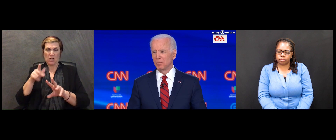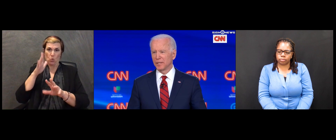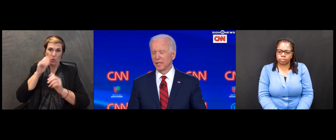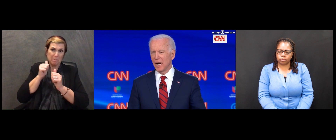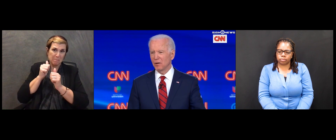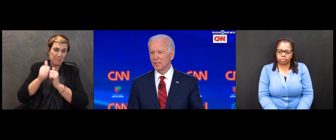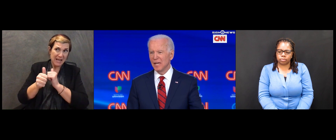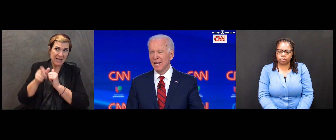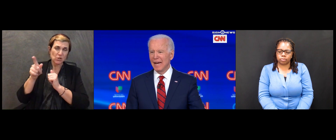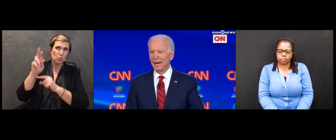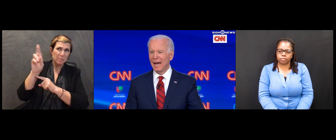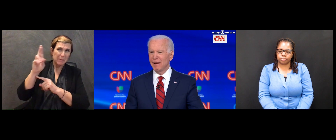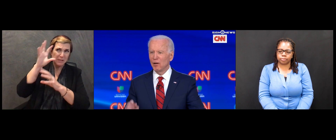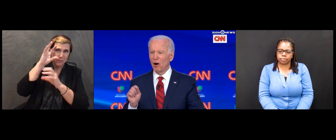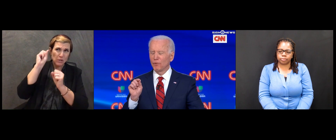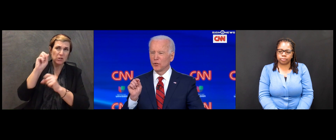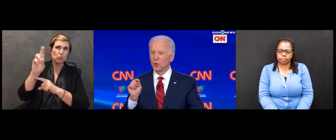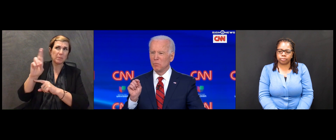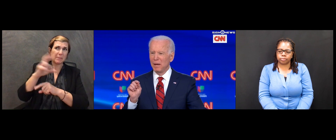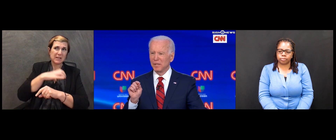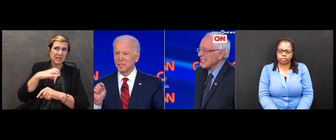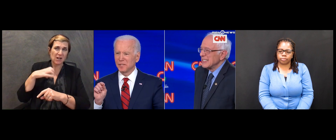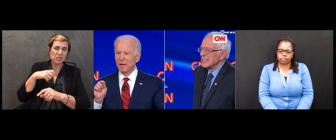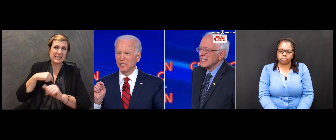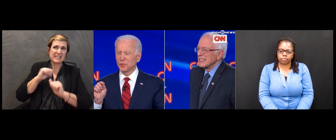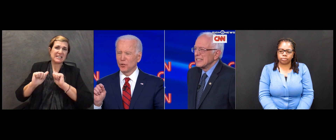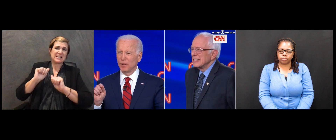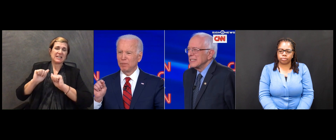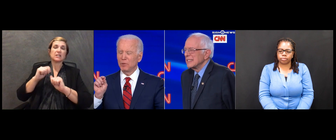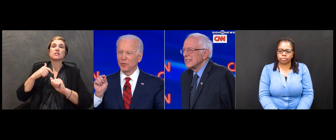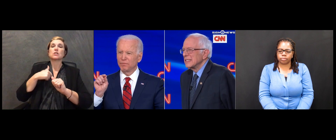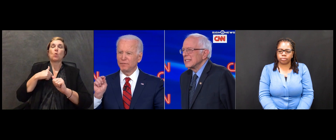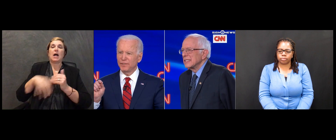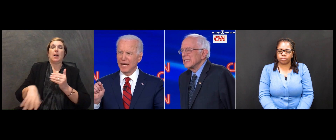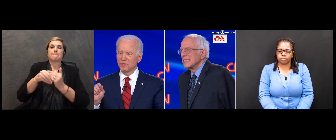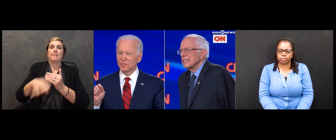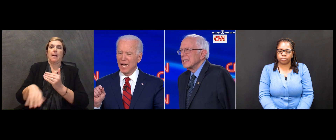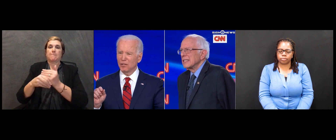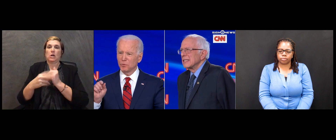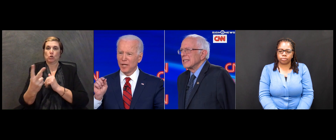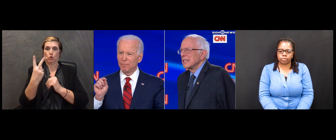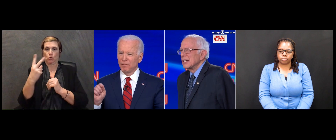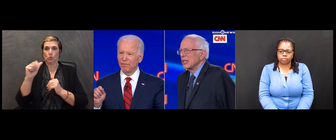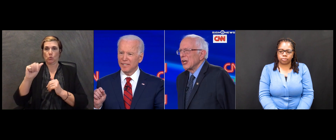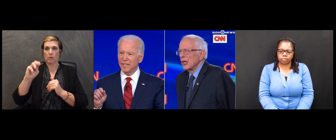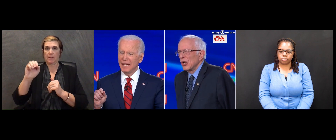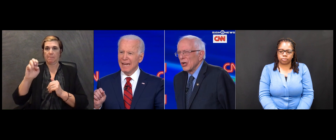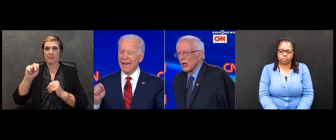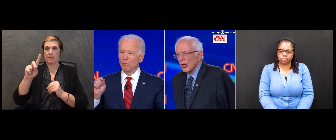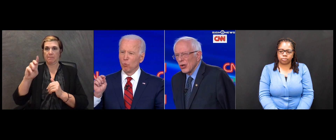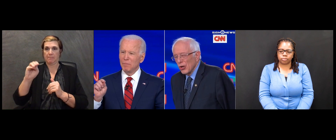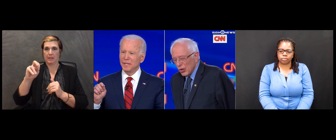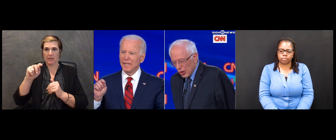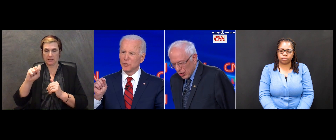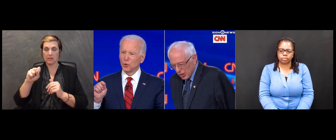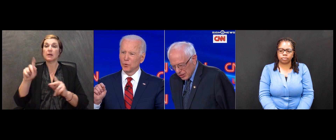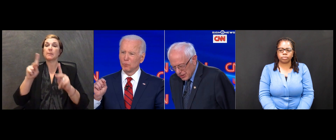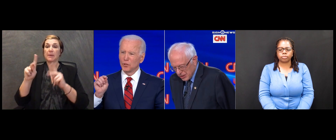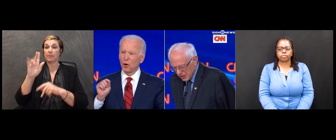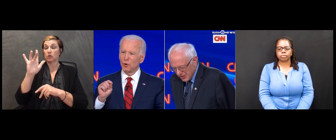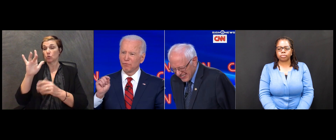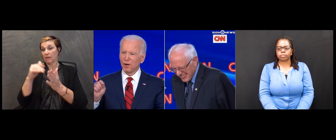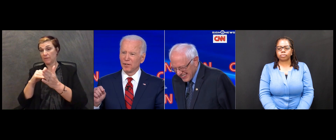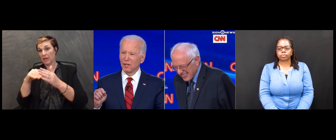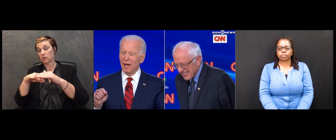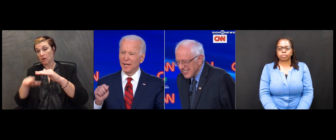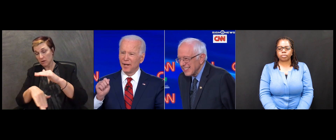president, Republican Congress, and I offered two amendments to make sure that people under $50,000 would not be affected and women and children would